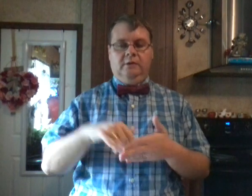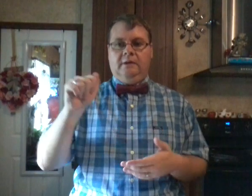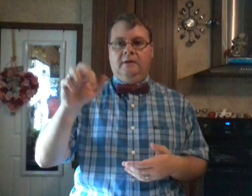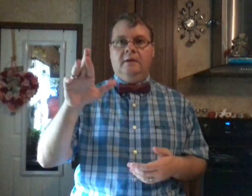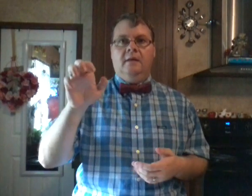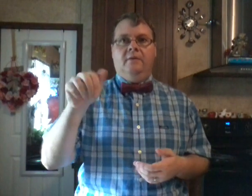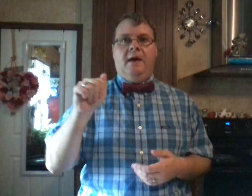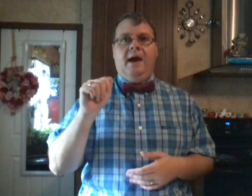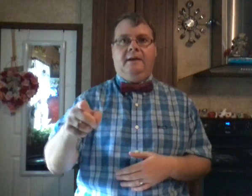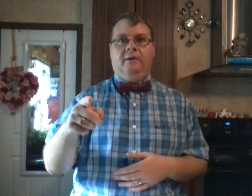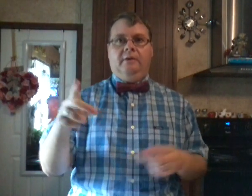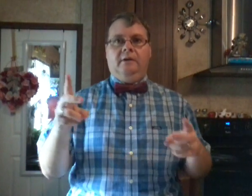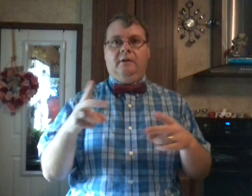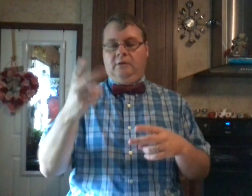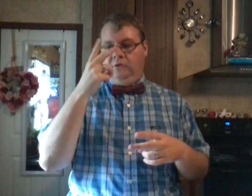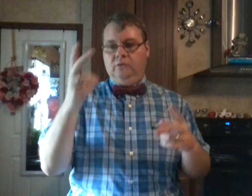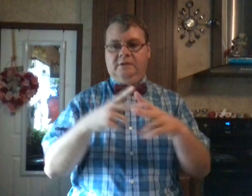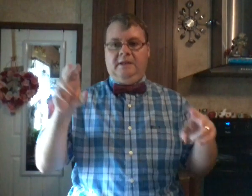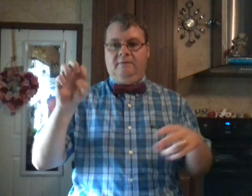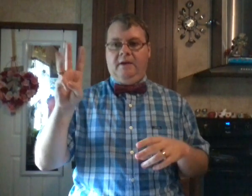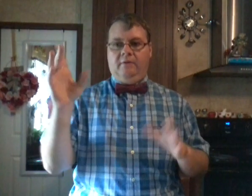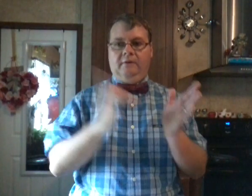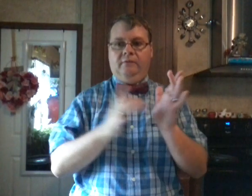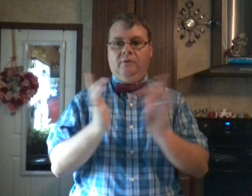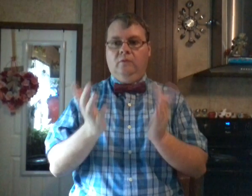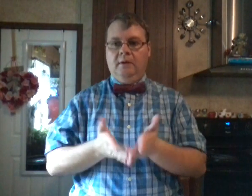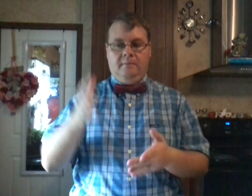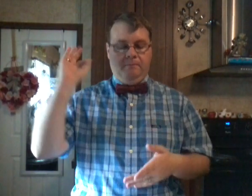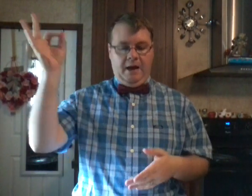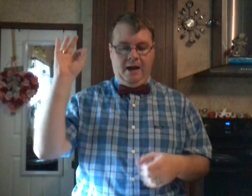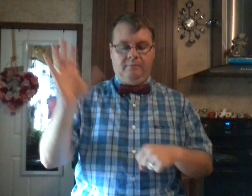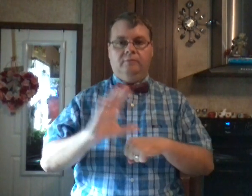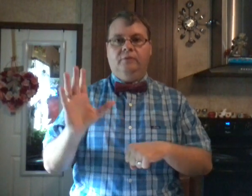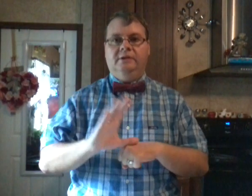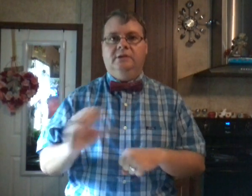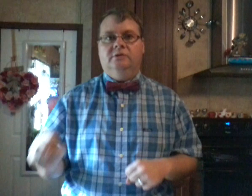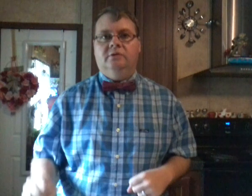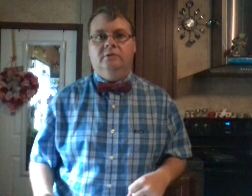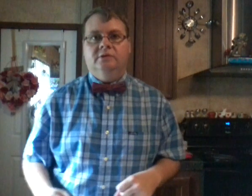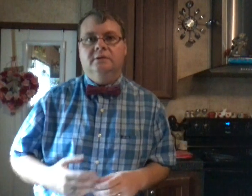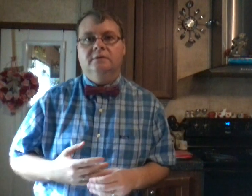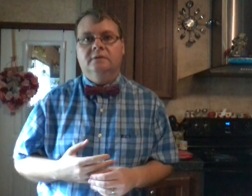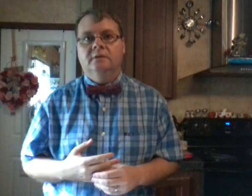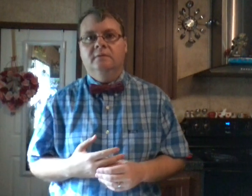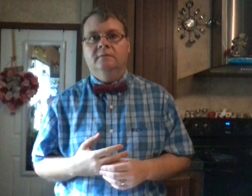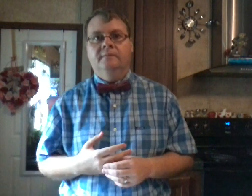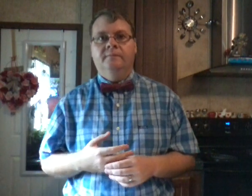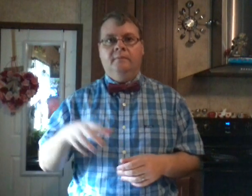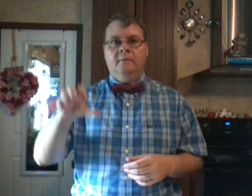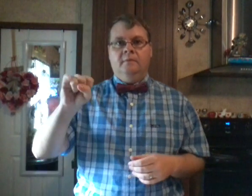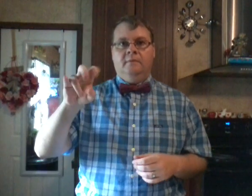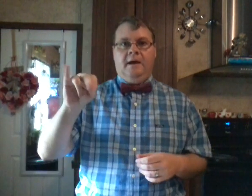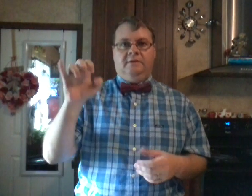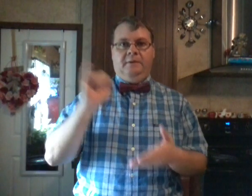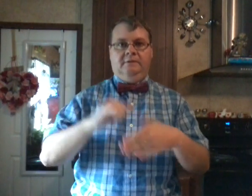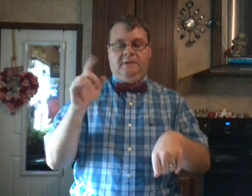look at that area and you see very few Bible preaching churches. That's because